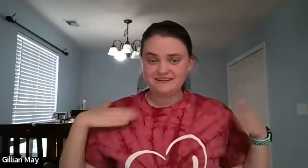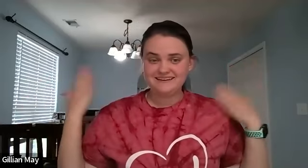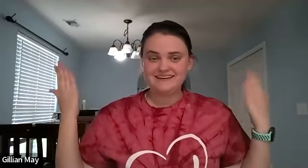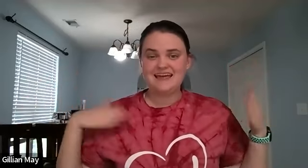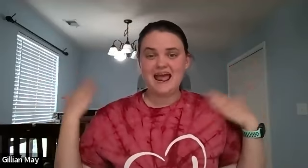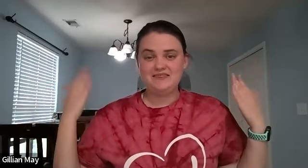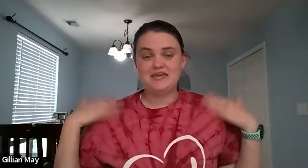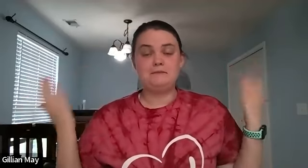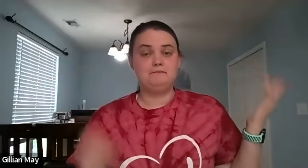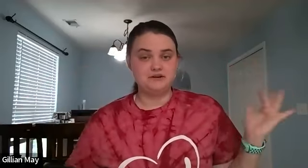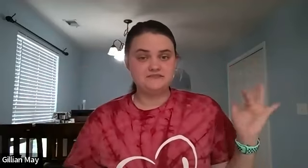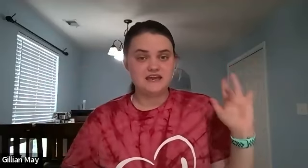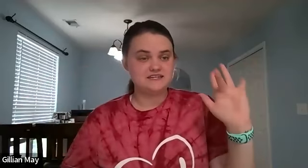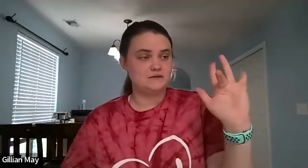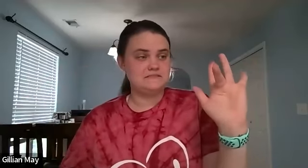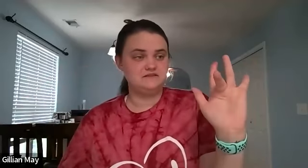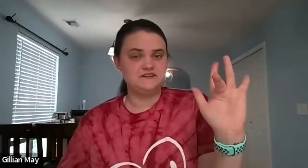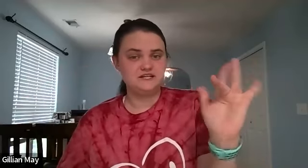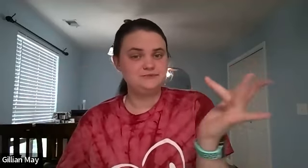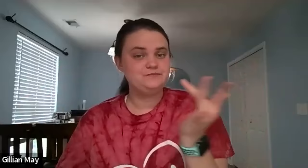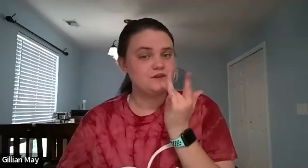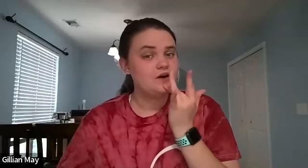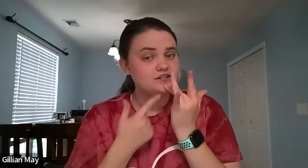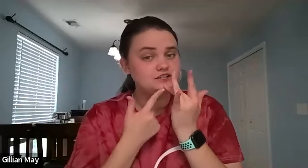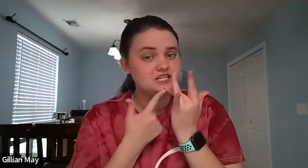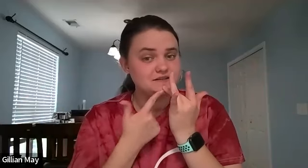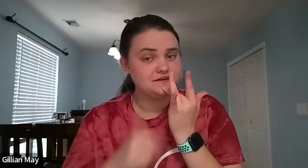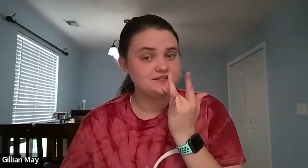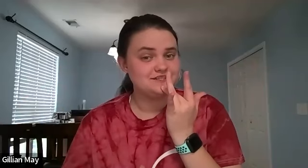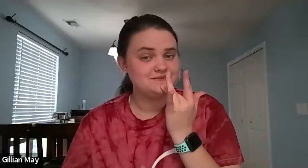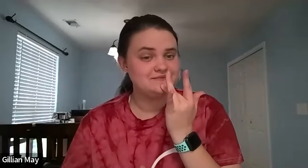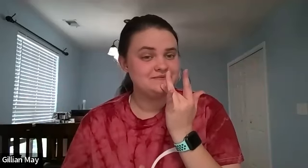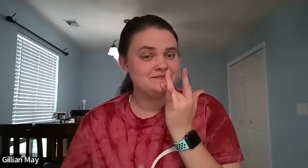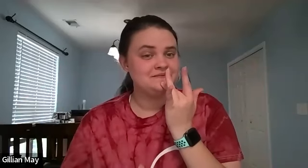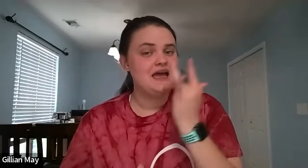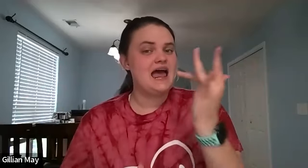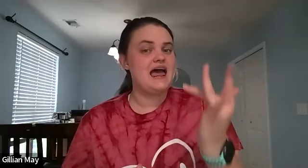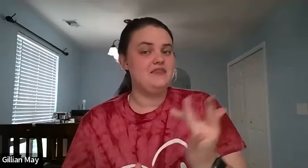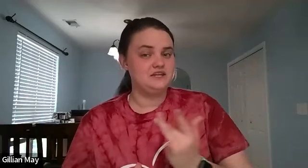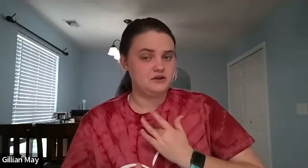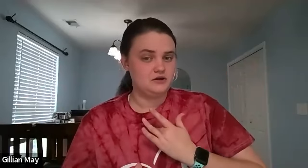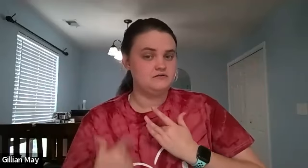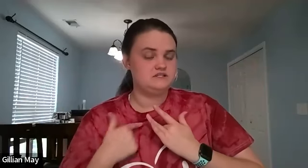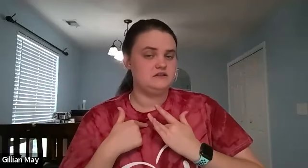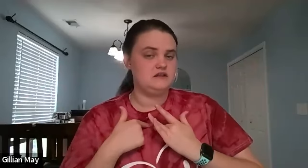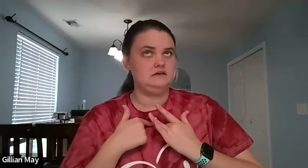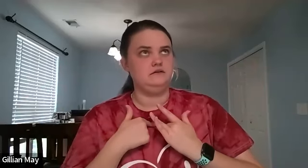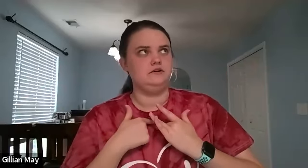happy, and then birthday is your middle finger onto your chin first. And then you go to the, like,